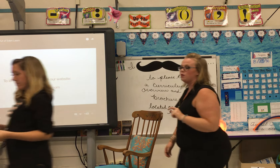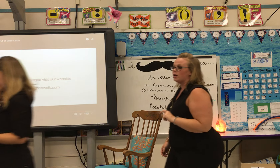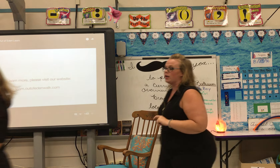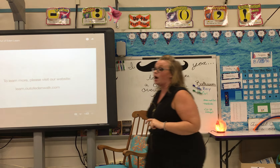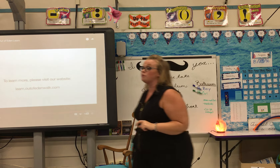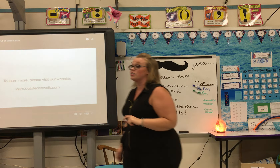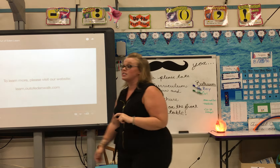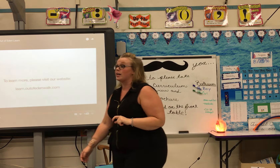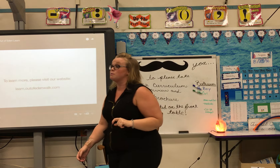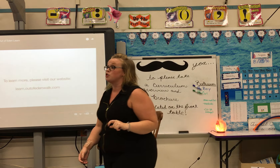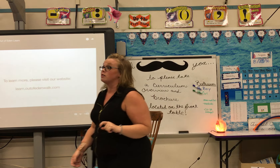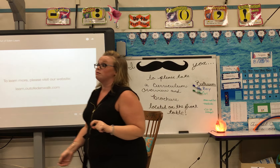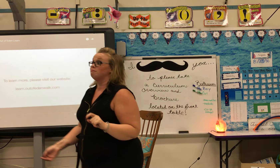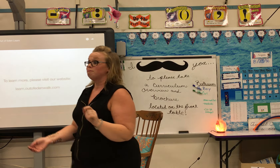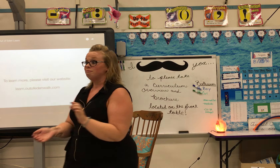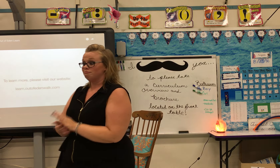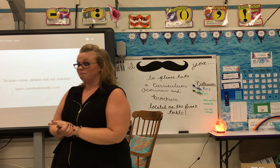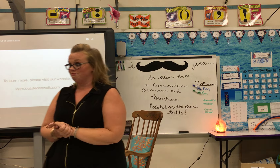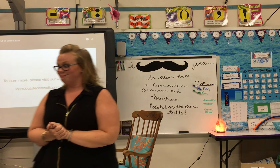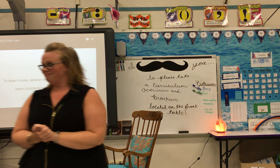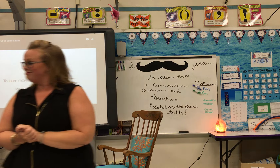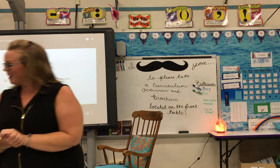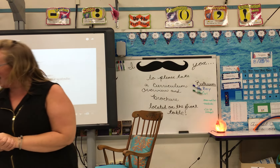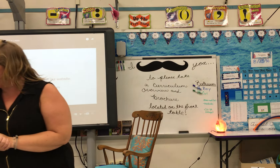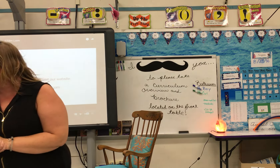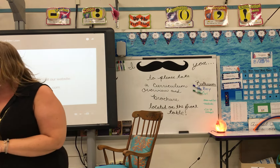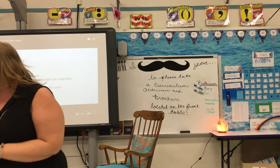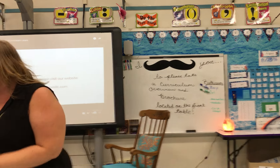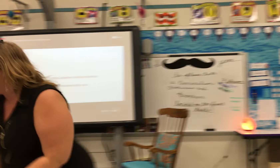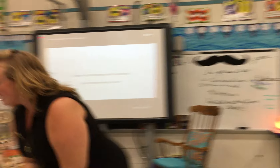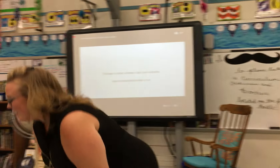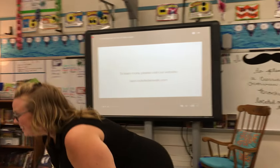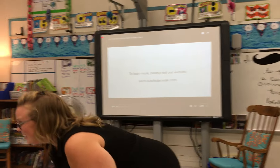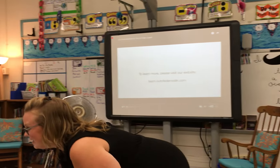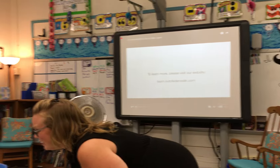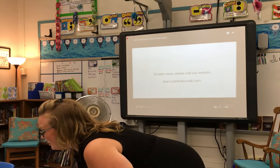round table a conference sign-up sheet.